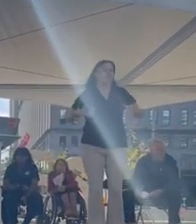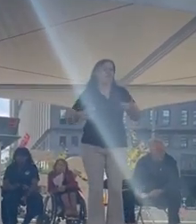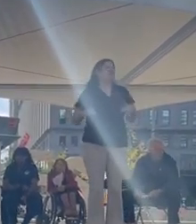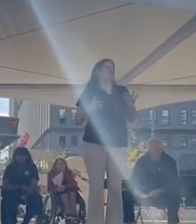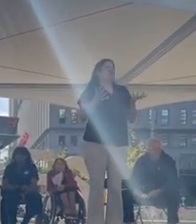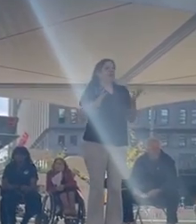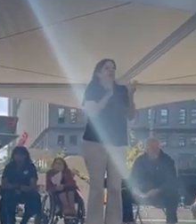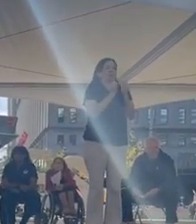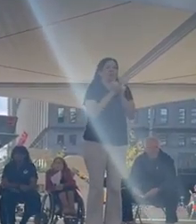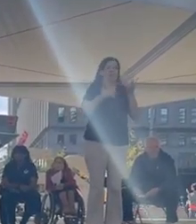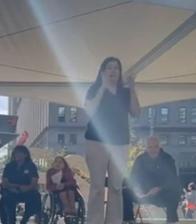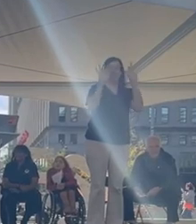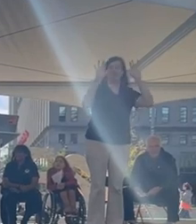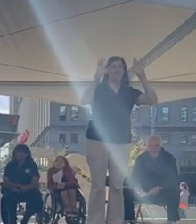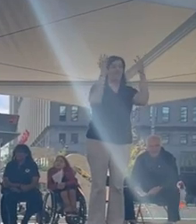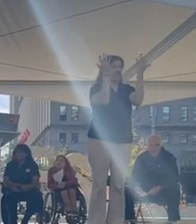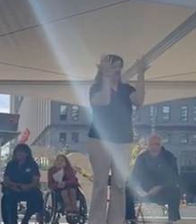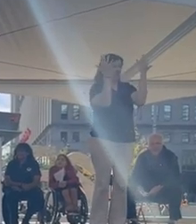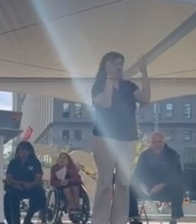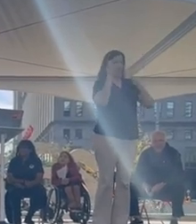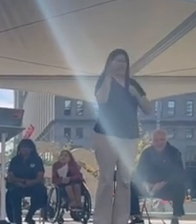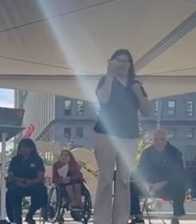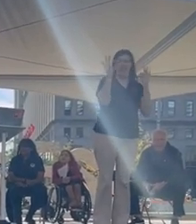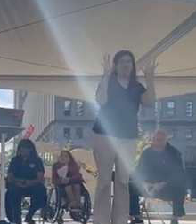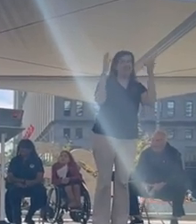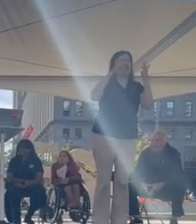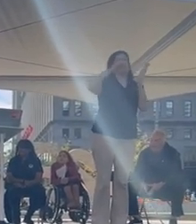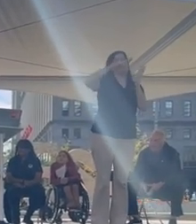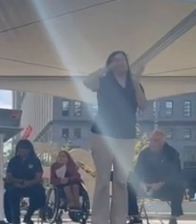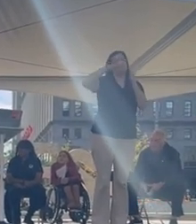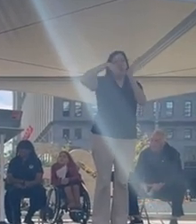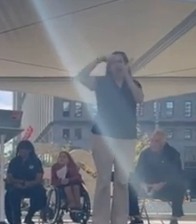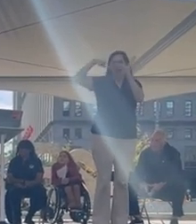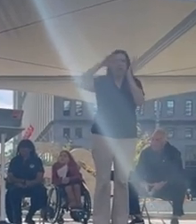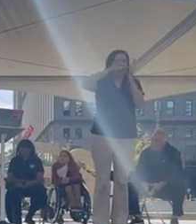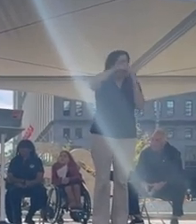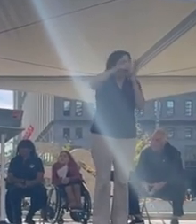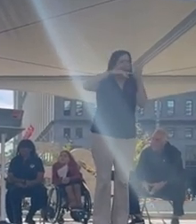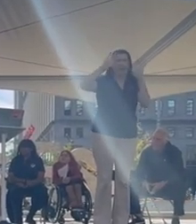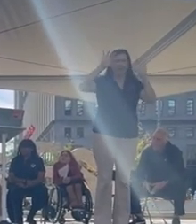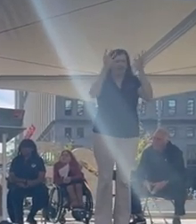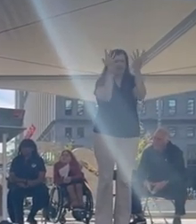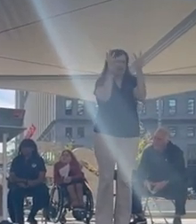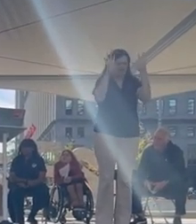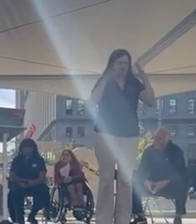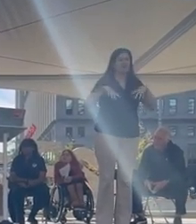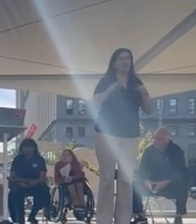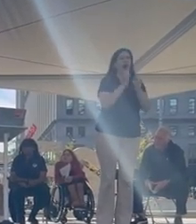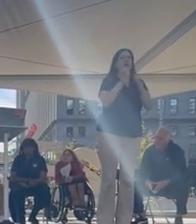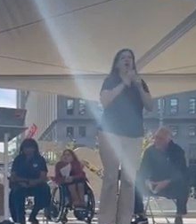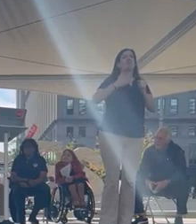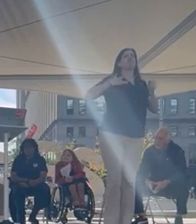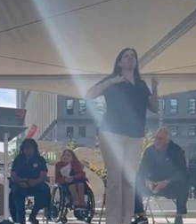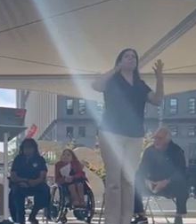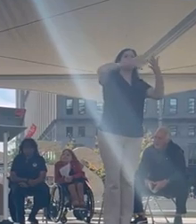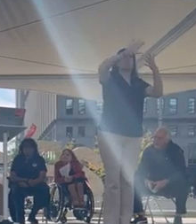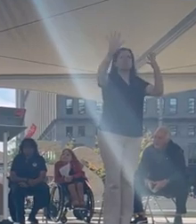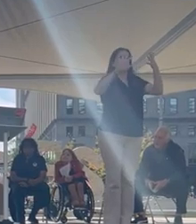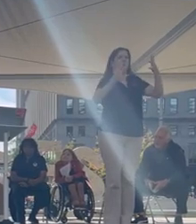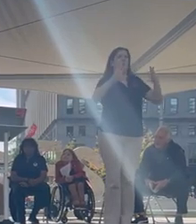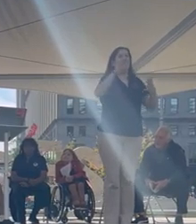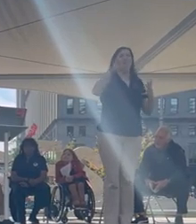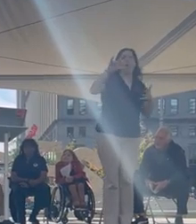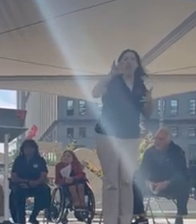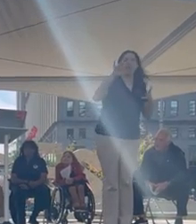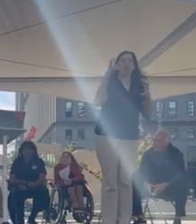my fingers, with 10 fingers, painting, I paint textural paint, oil paintings